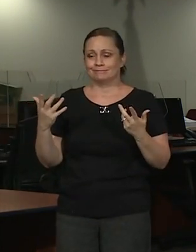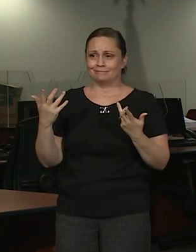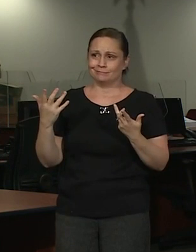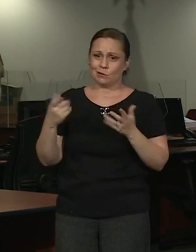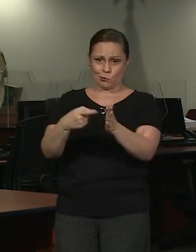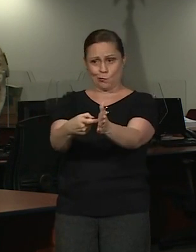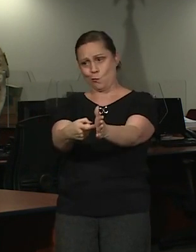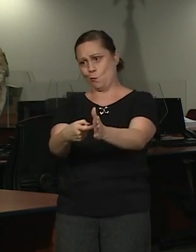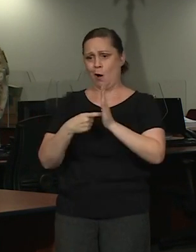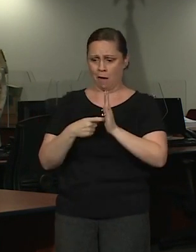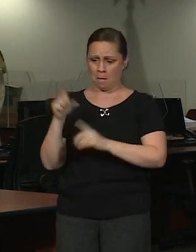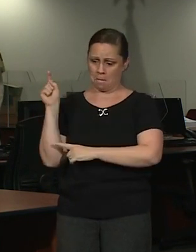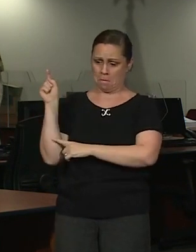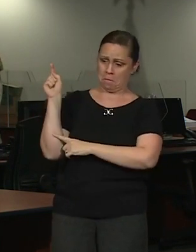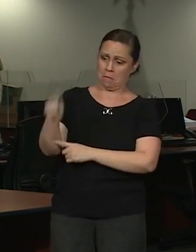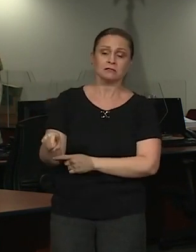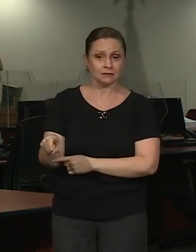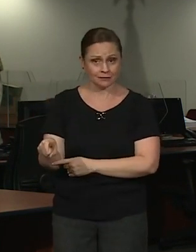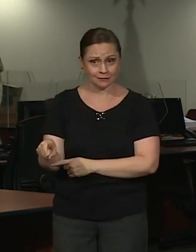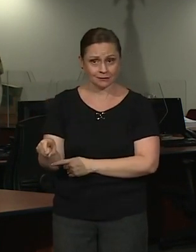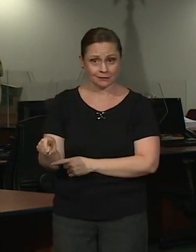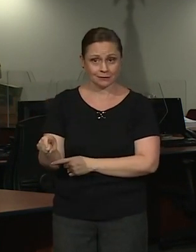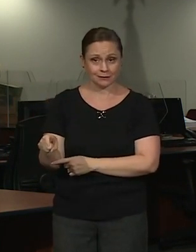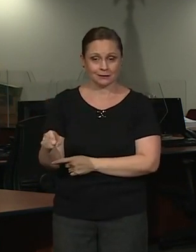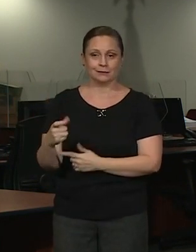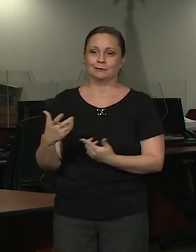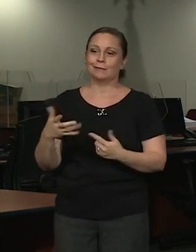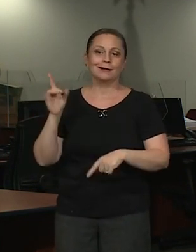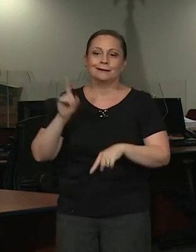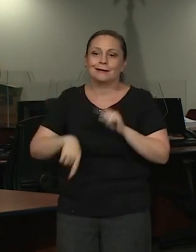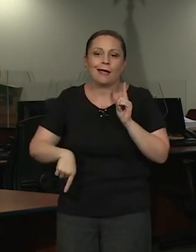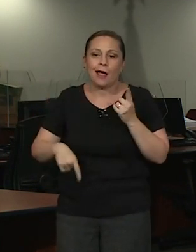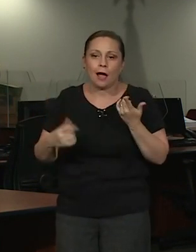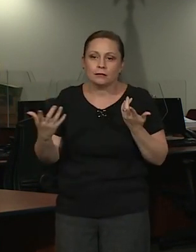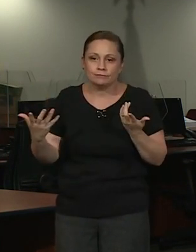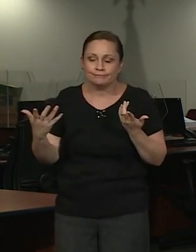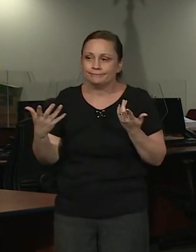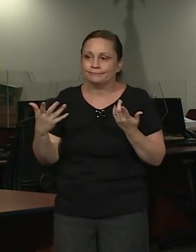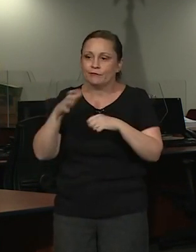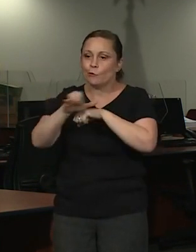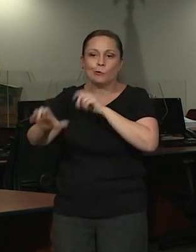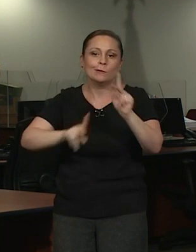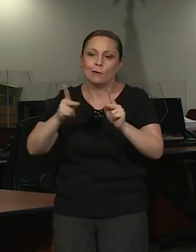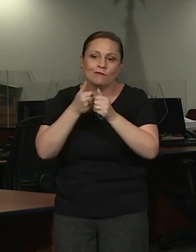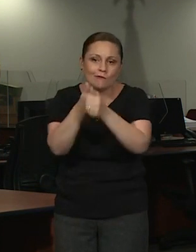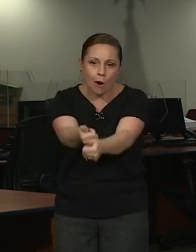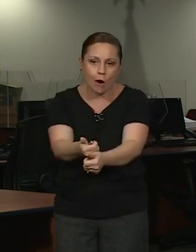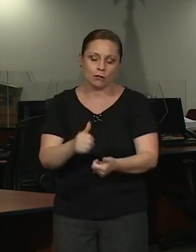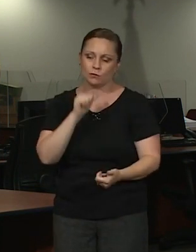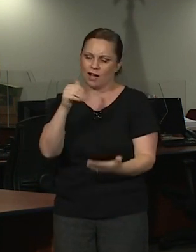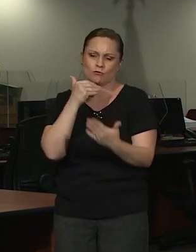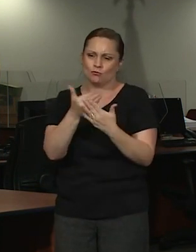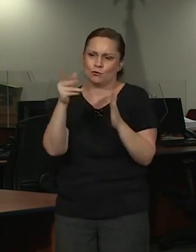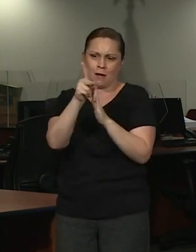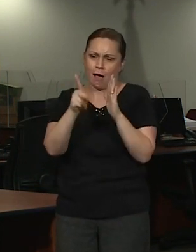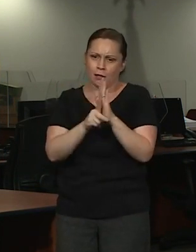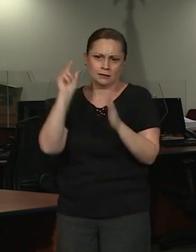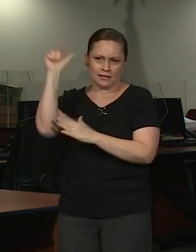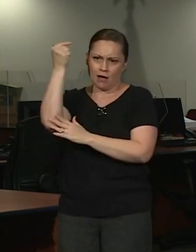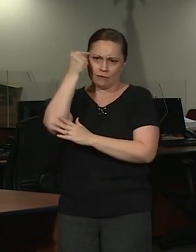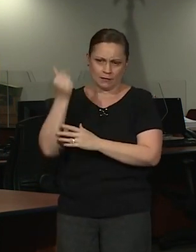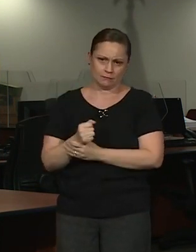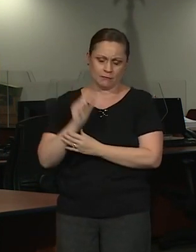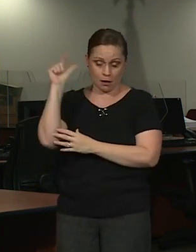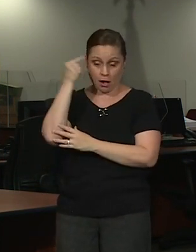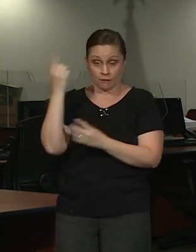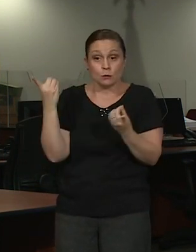mandatory requirement for people that is in the end is unenforceable is not the right policy of government. What government should do is